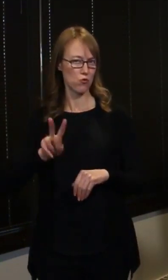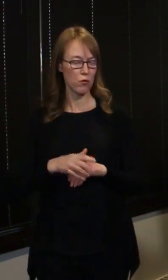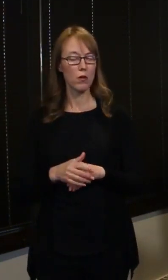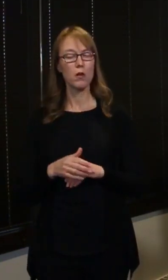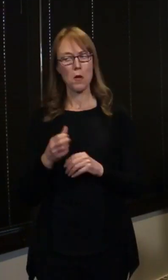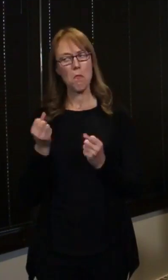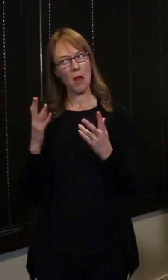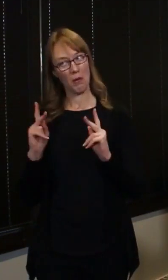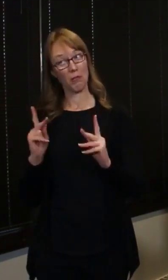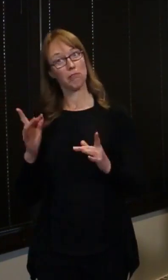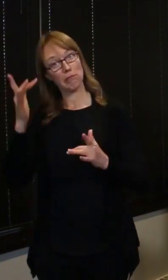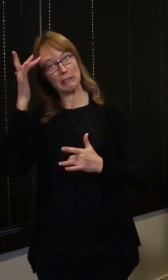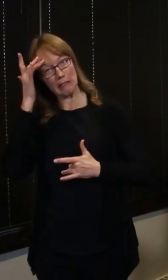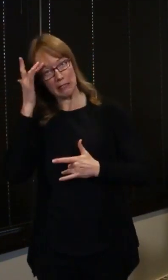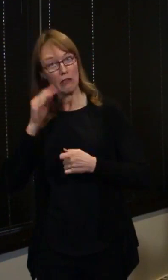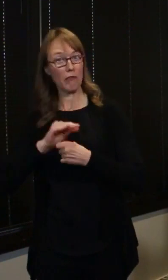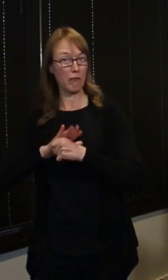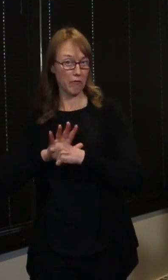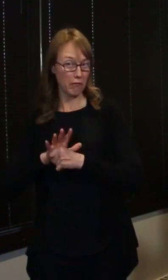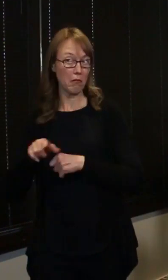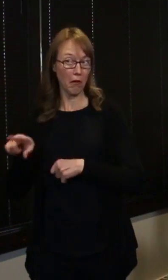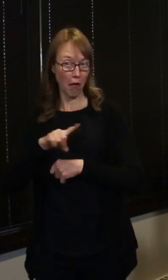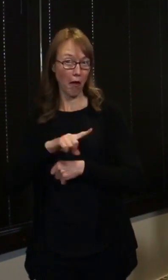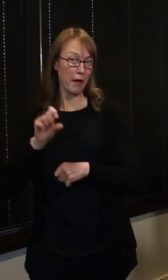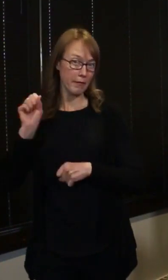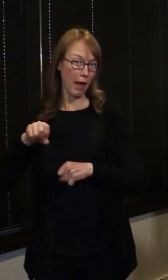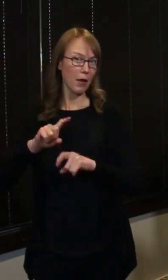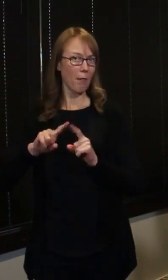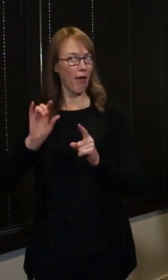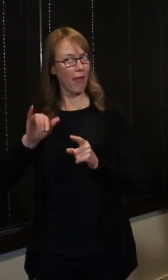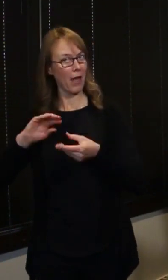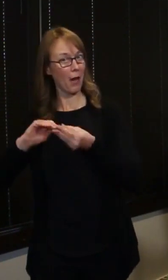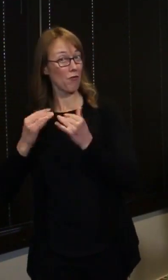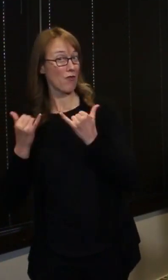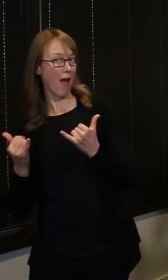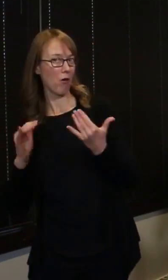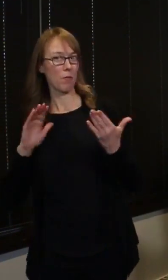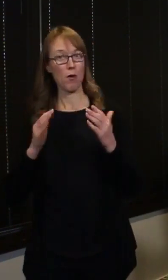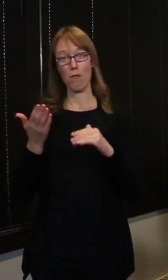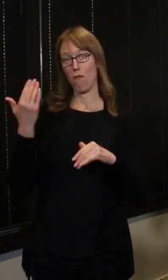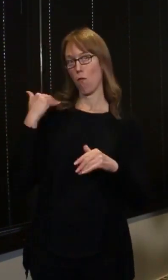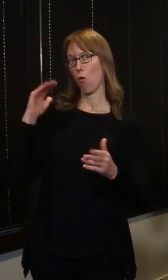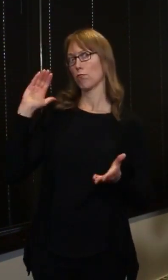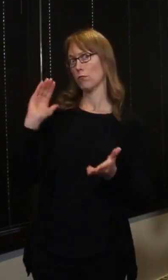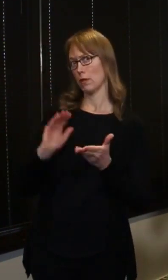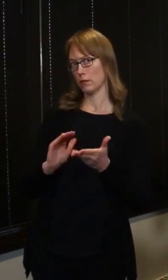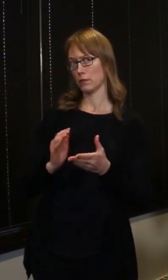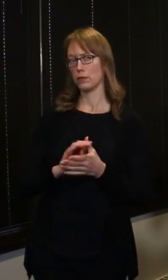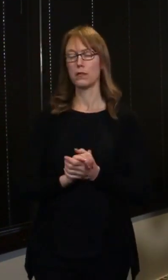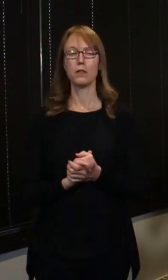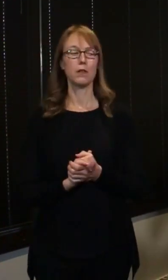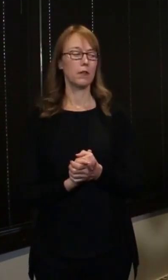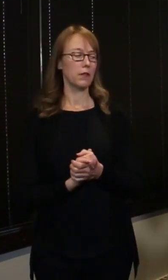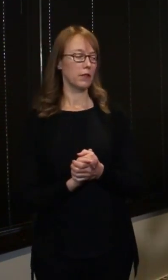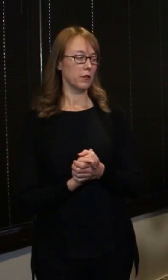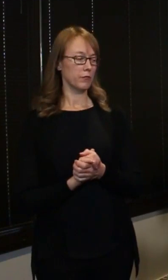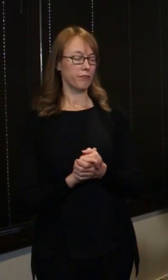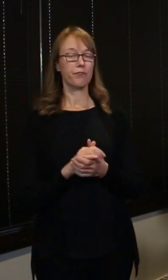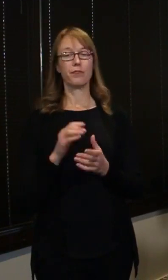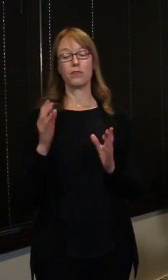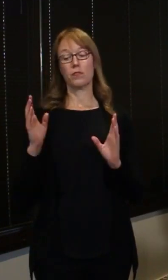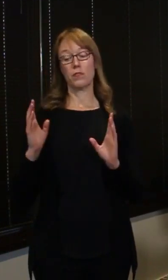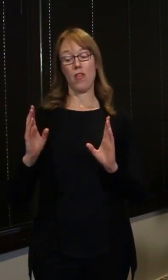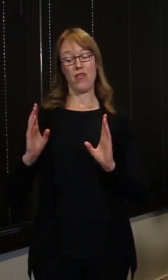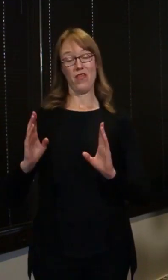down. And our weekly change in reported new cases is reflecting this as well. So remember, it's comparing the most immediate 14 days